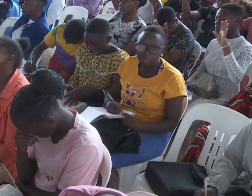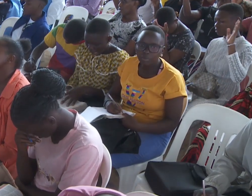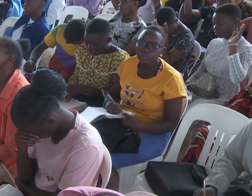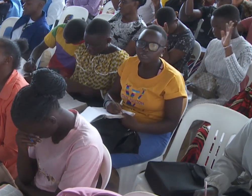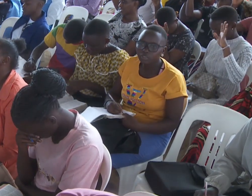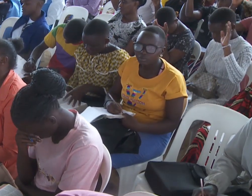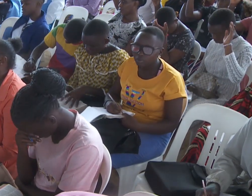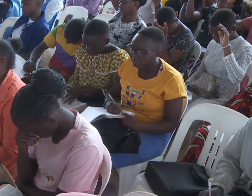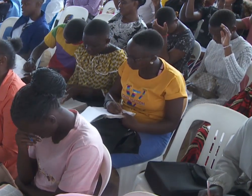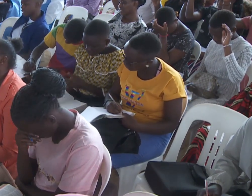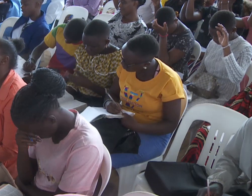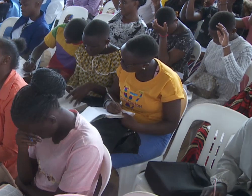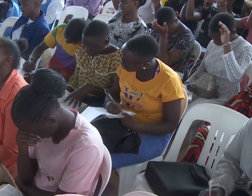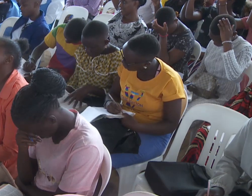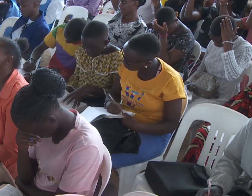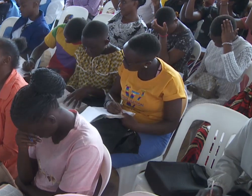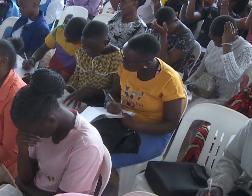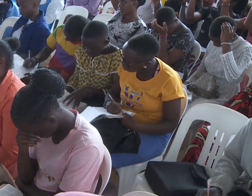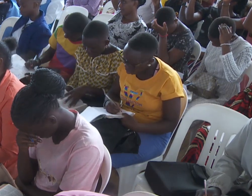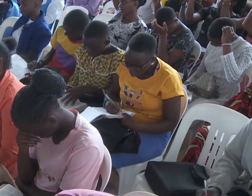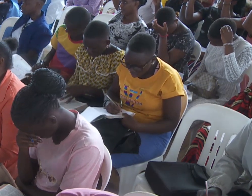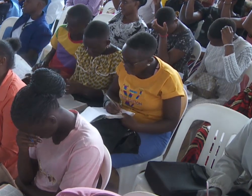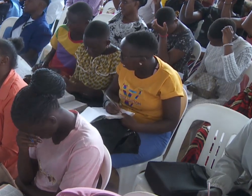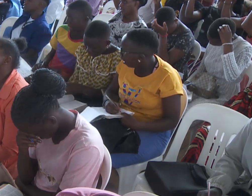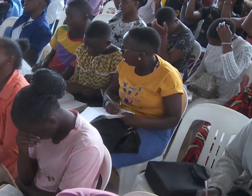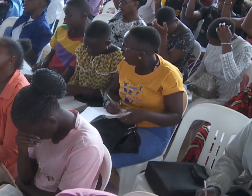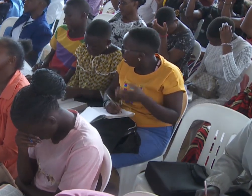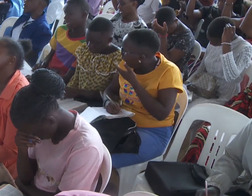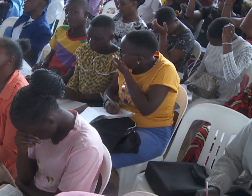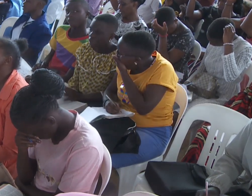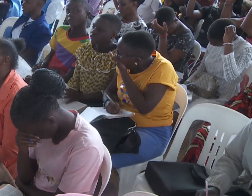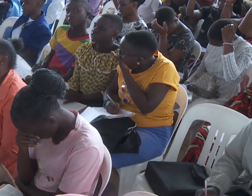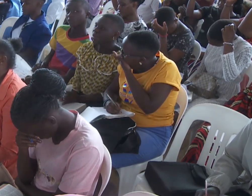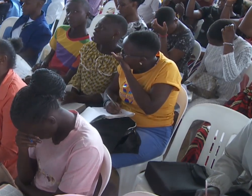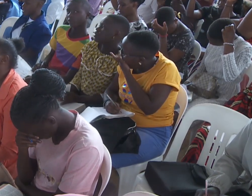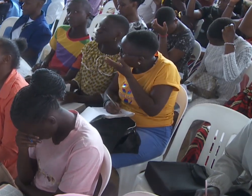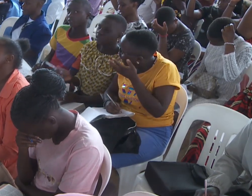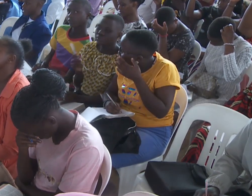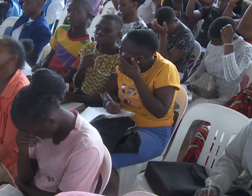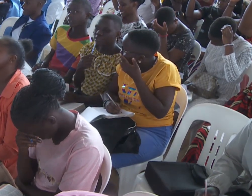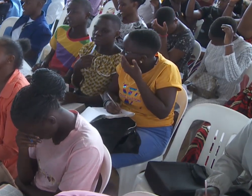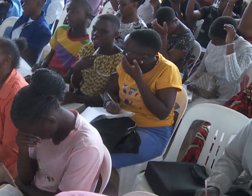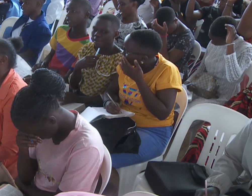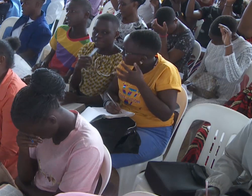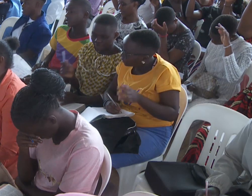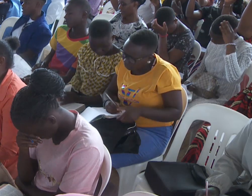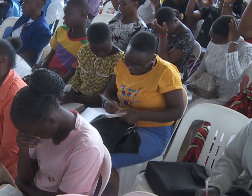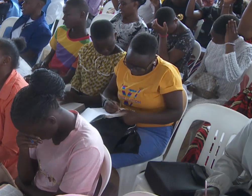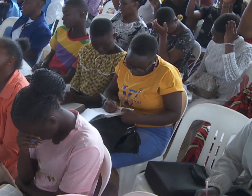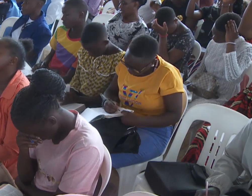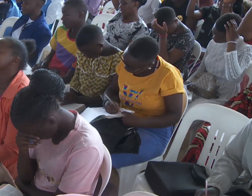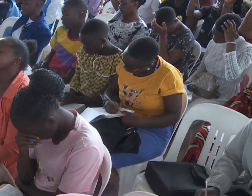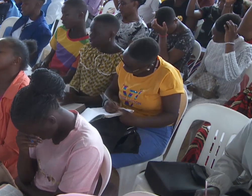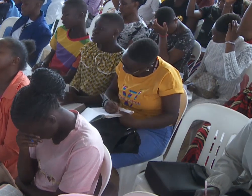byange. Help me use right my time. Mugamba nyambe koze sobulunje ebisera byange. Help me use right my time. Ebisera